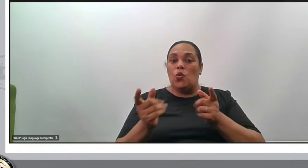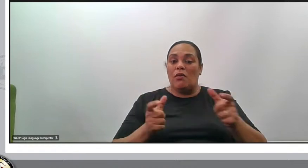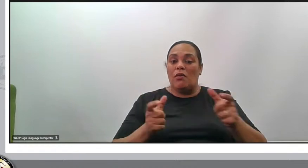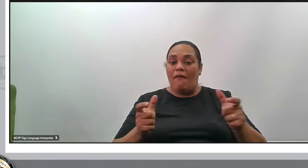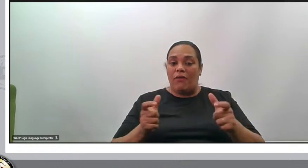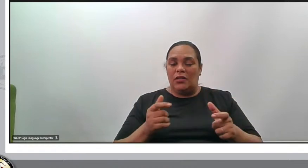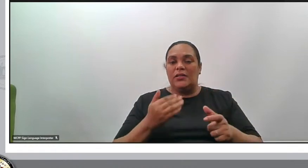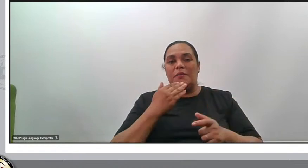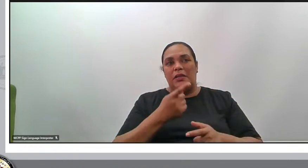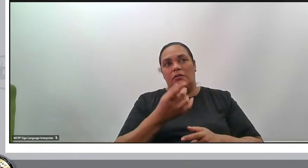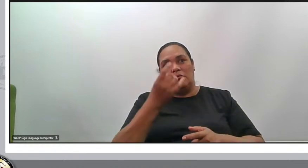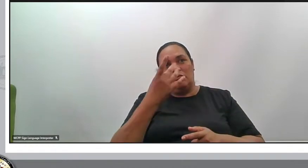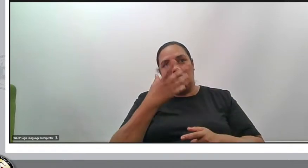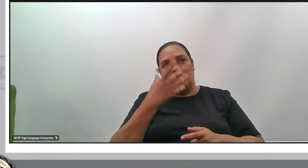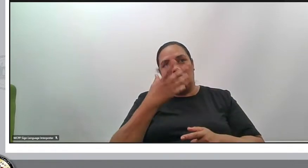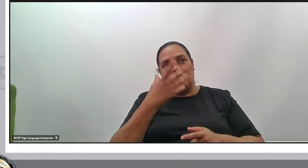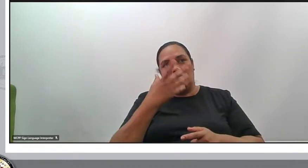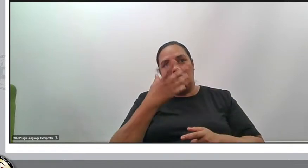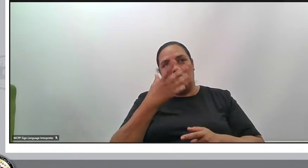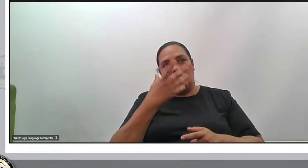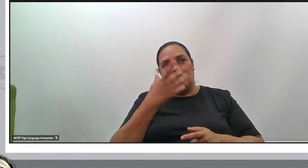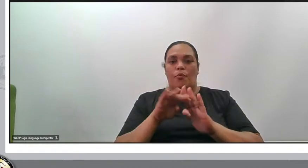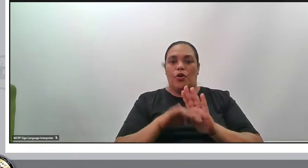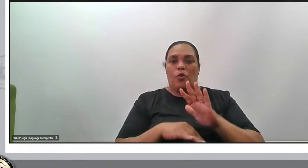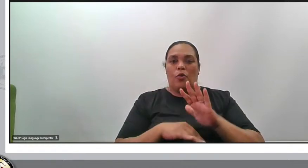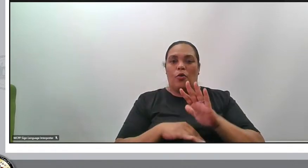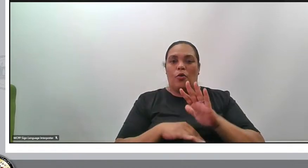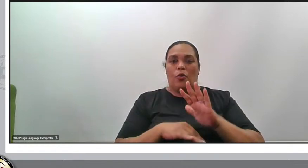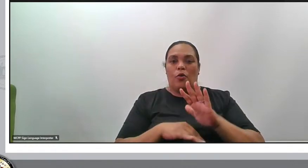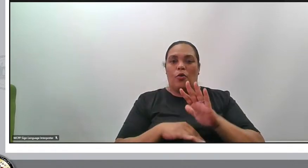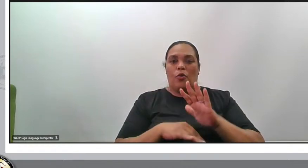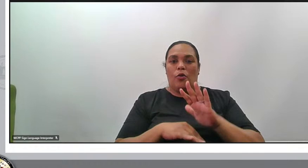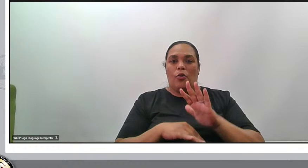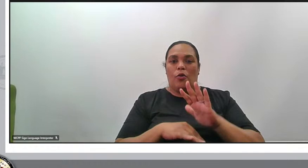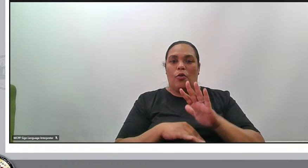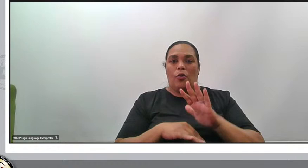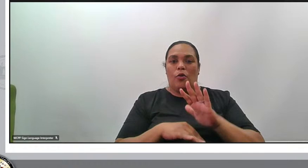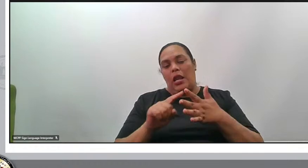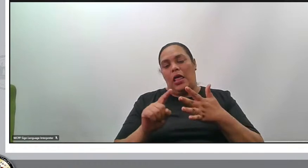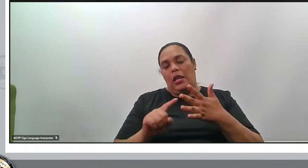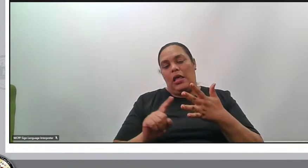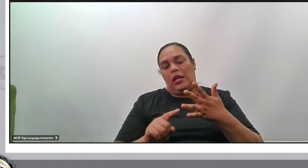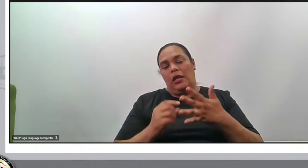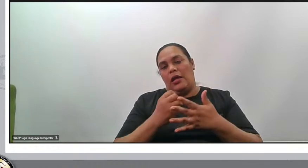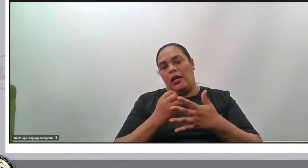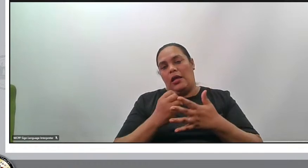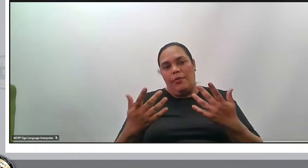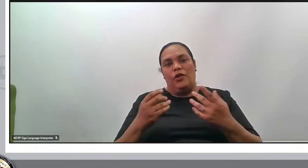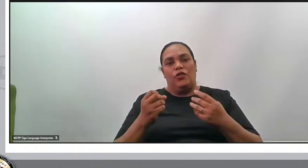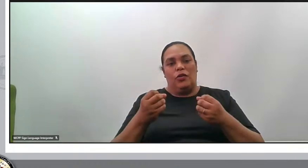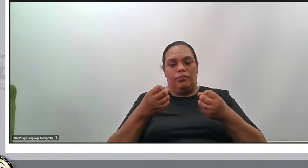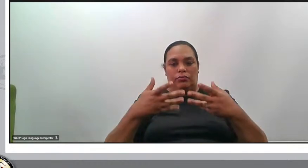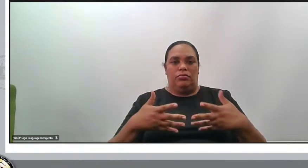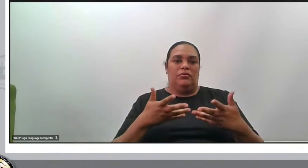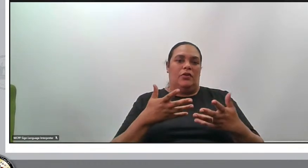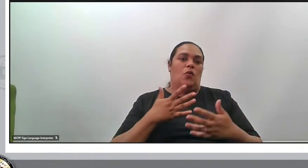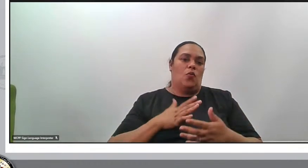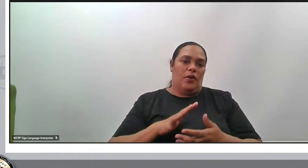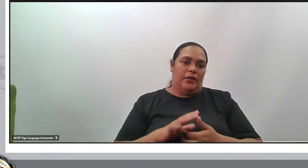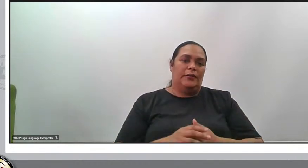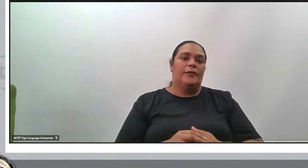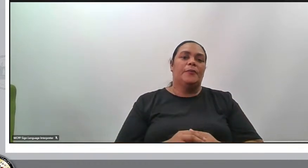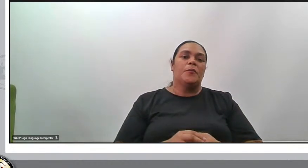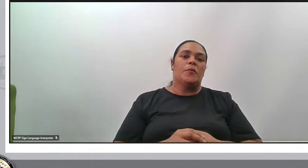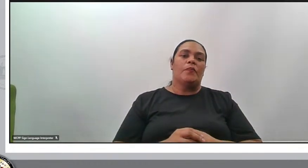say, for example, these are the five programs and we are going to budget so and so and so much, and so a breakdown of that.